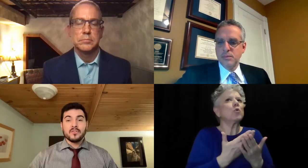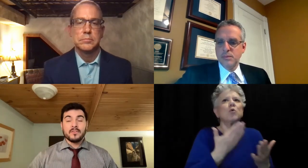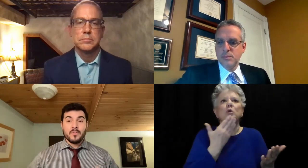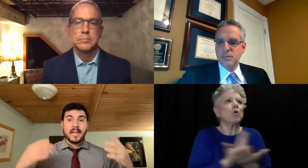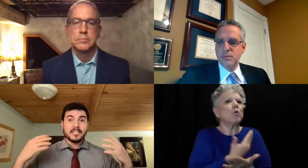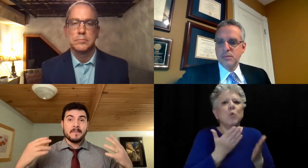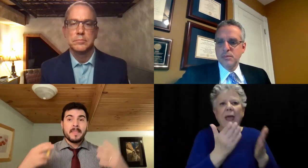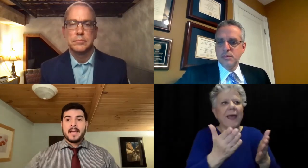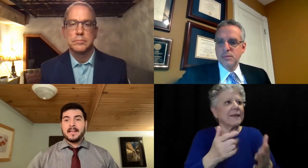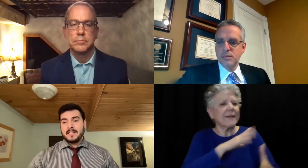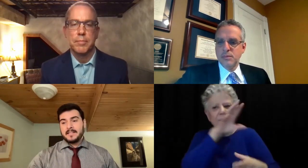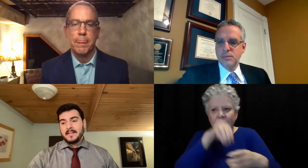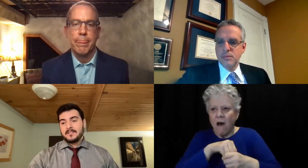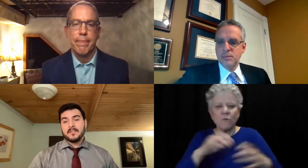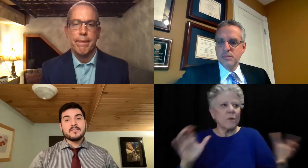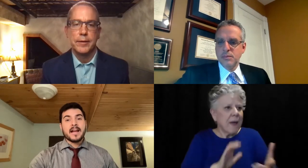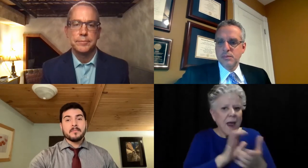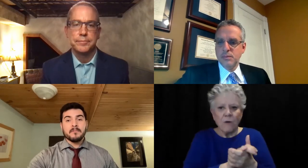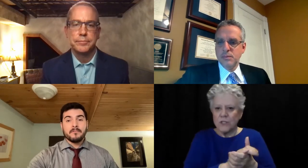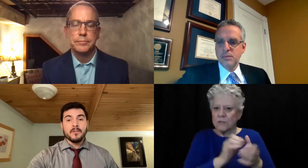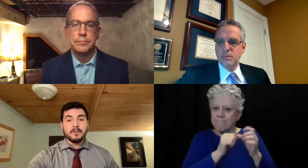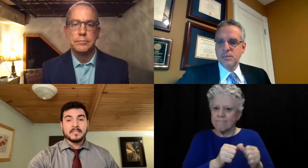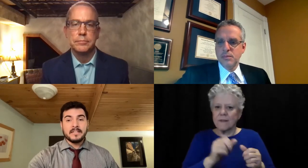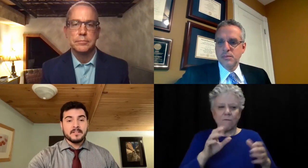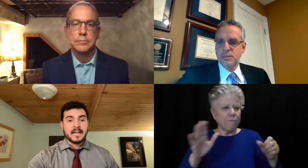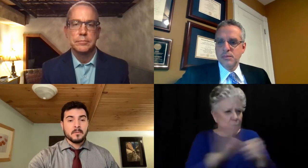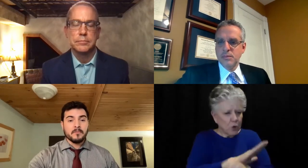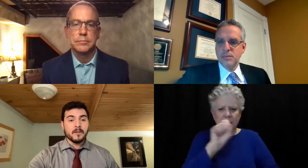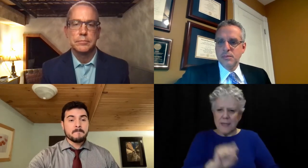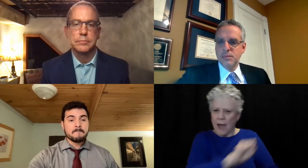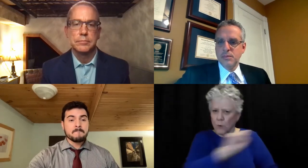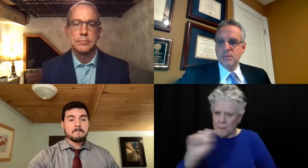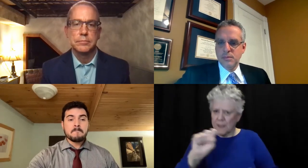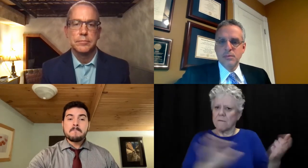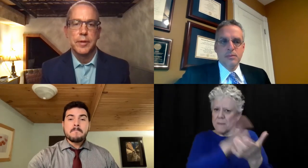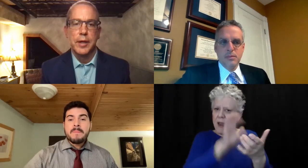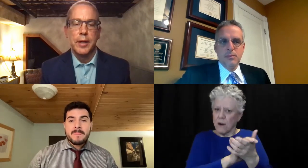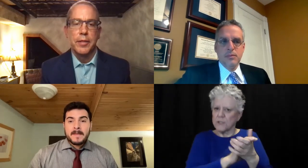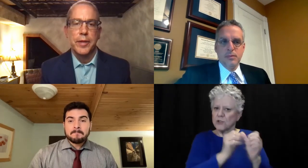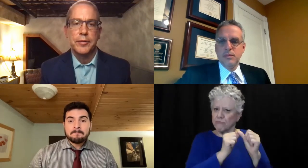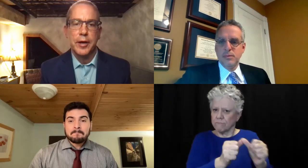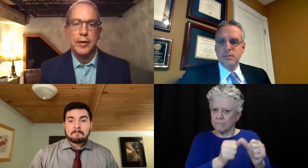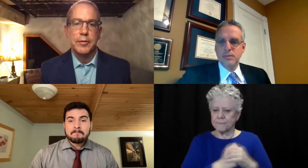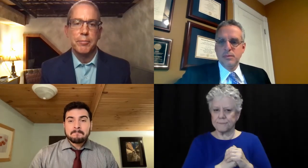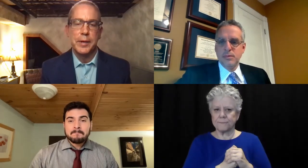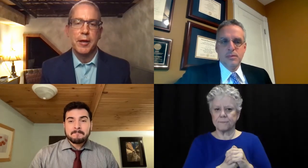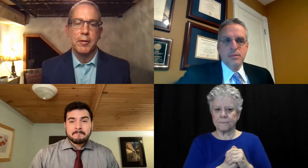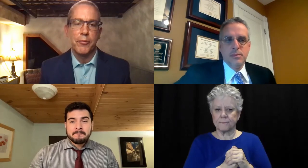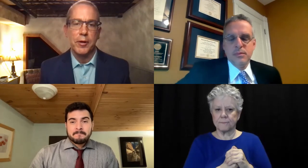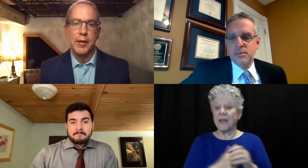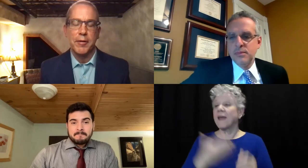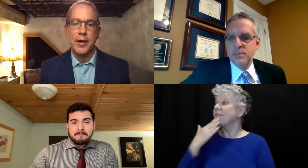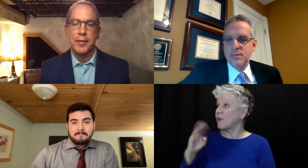into this vocation and to enter into the sacrament fully and receive the sacrament fully. Thanks,